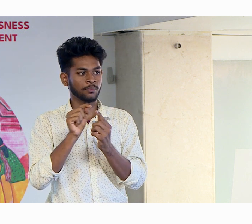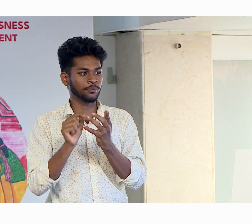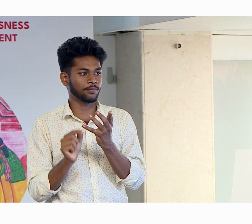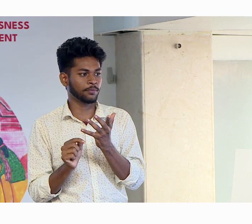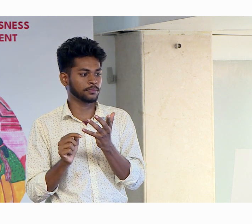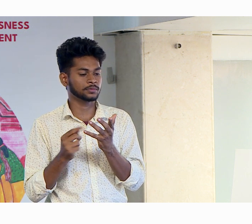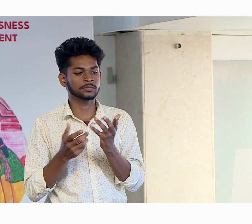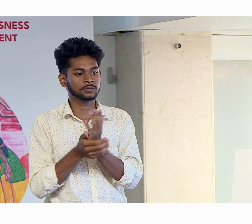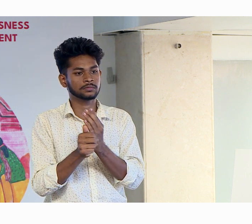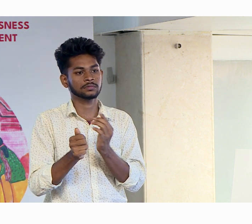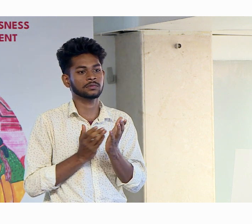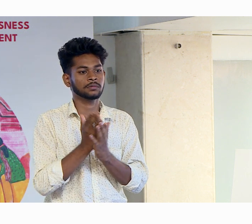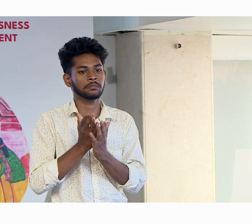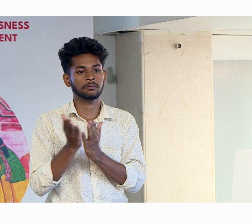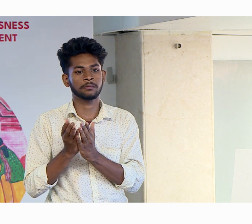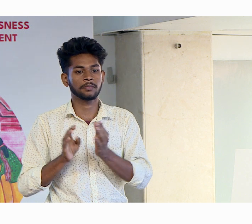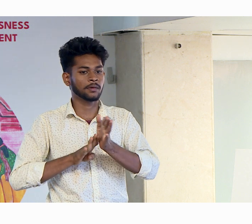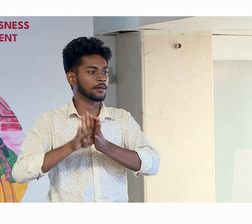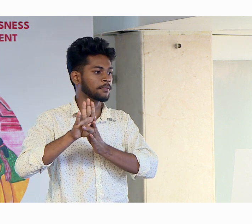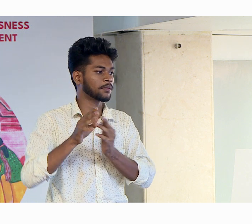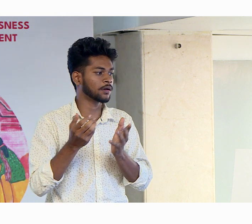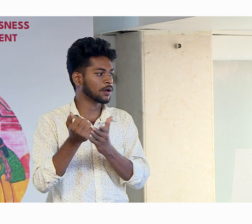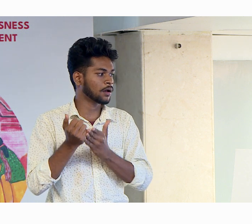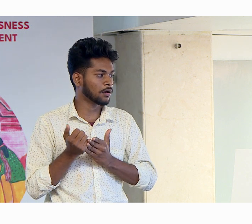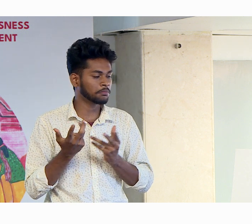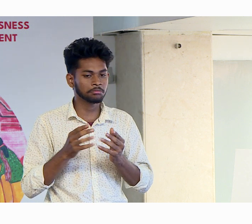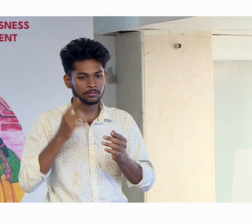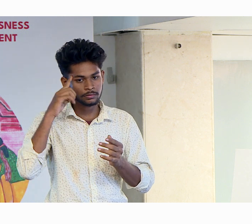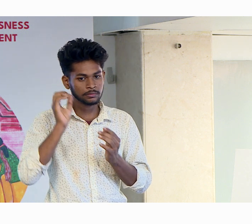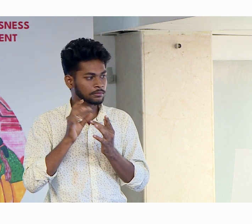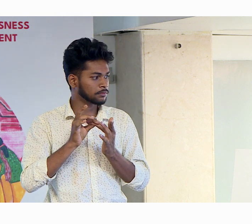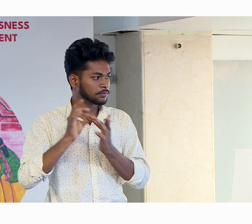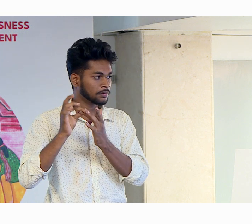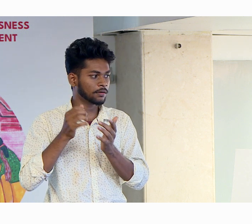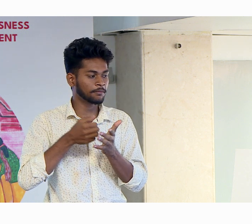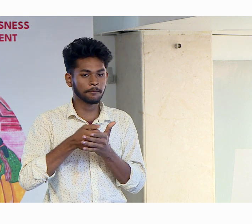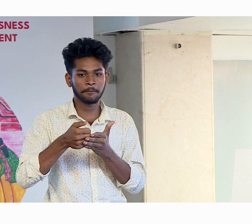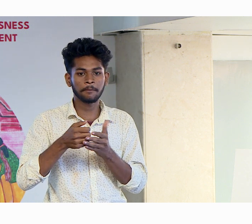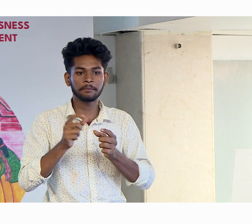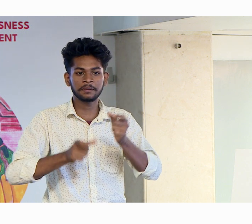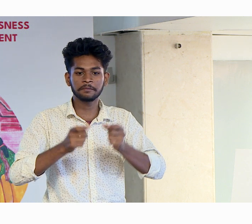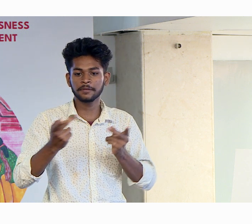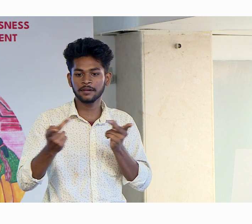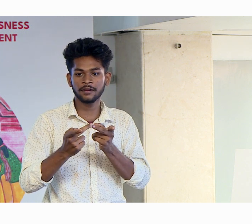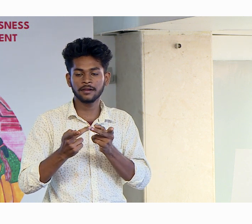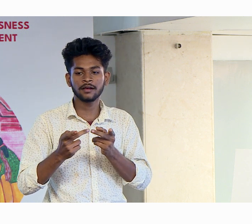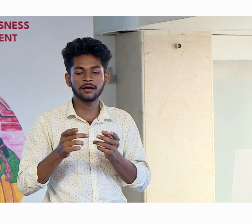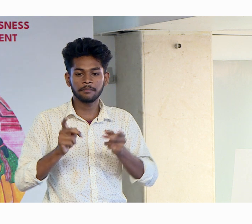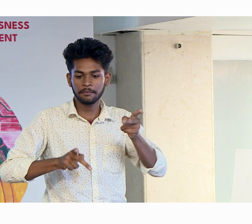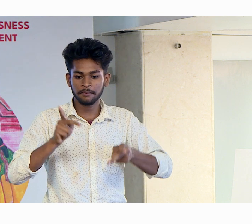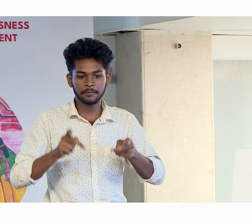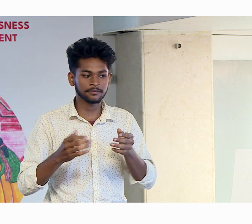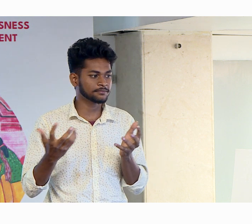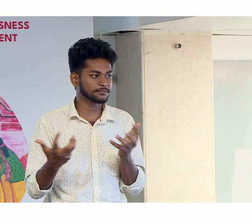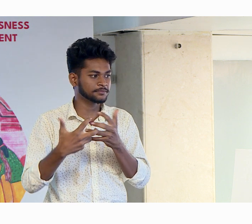quality improvement cannot just rely on the technical skills. You do need the interpersonal skills and the ability to learn together. Otherwise, it simply doesn't